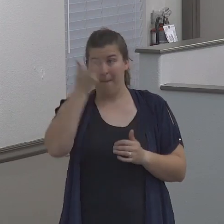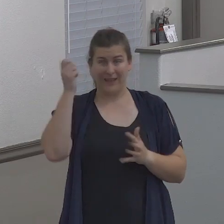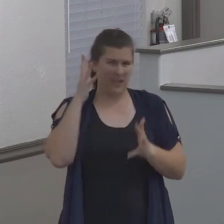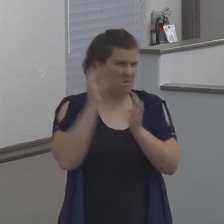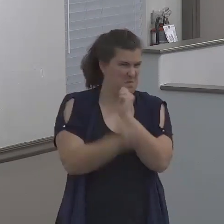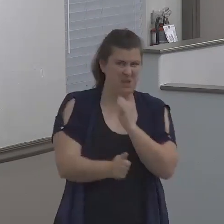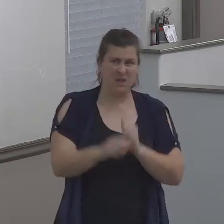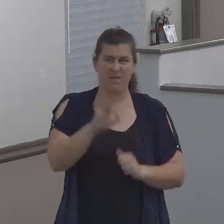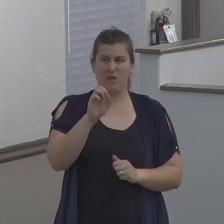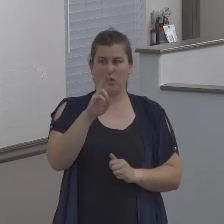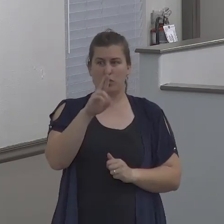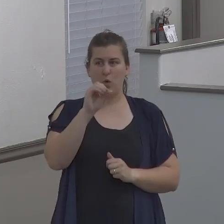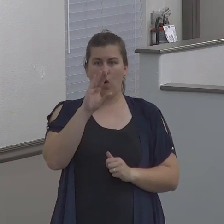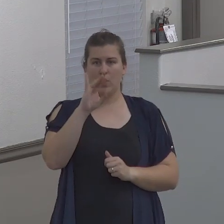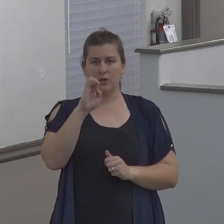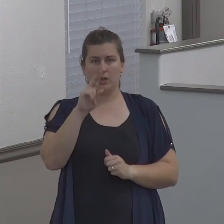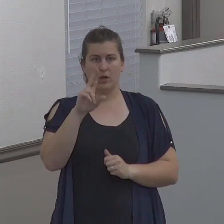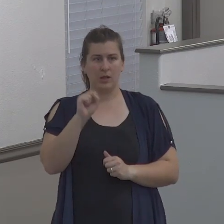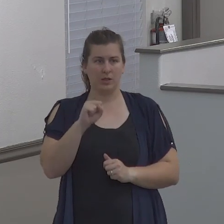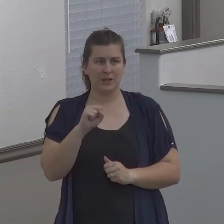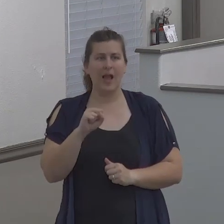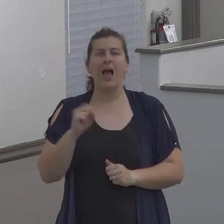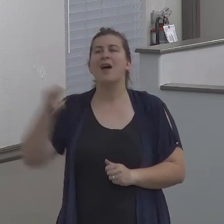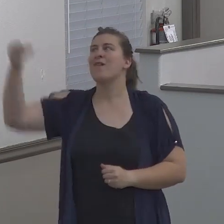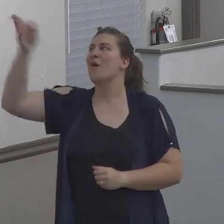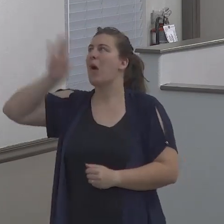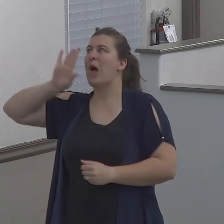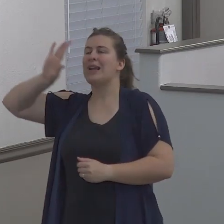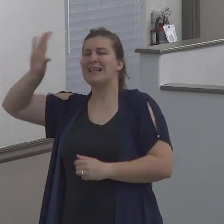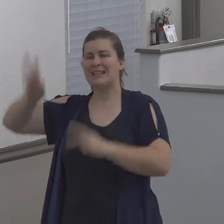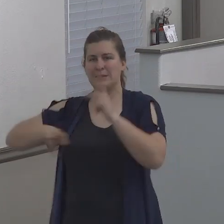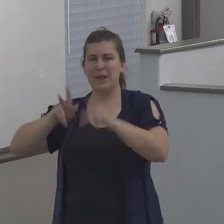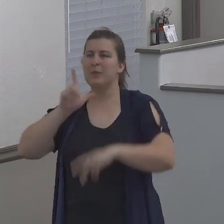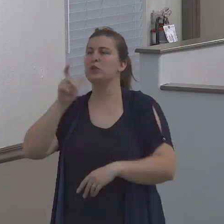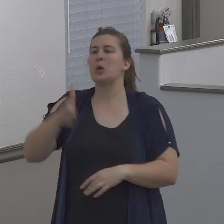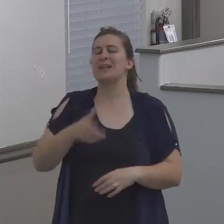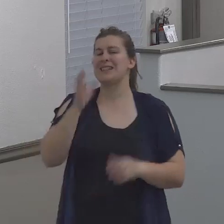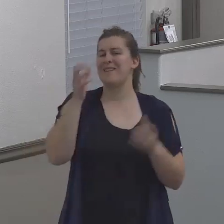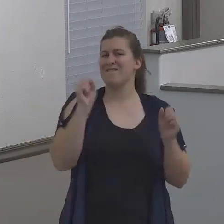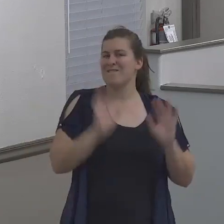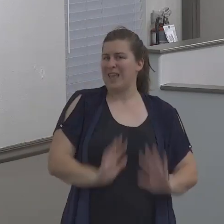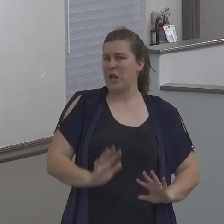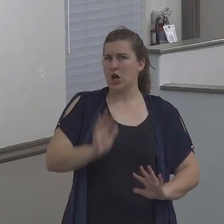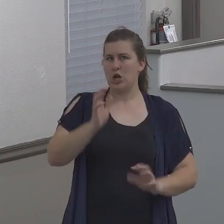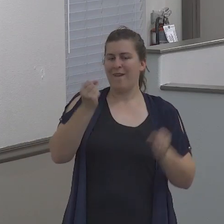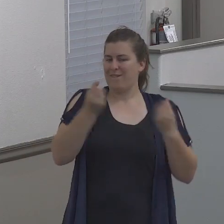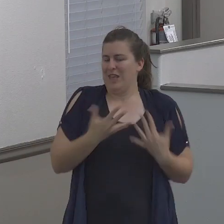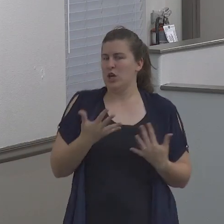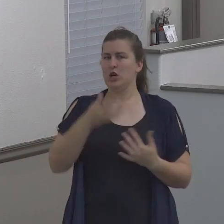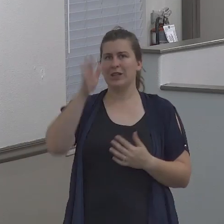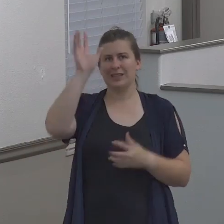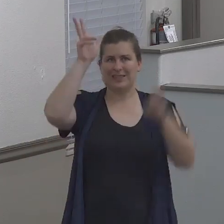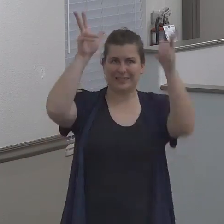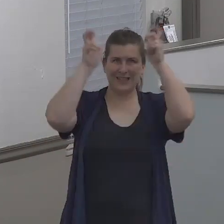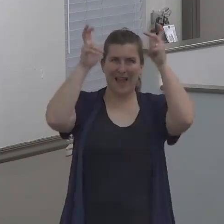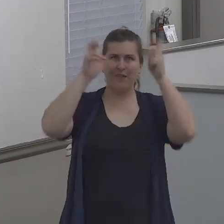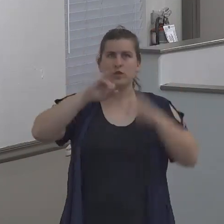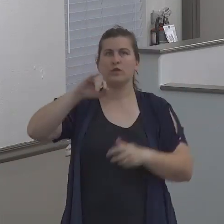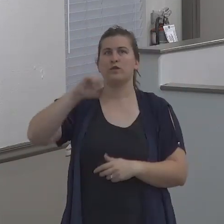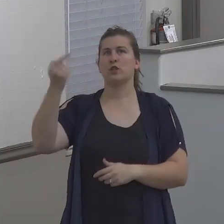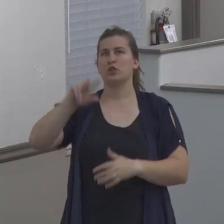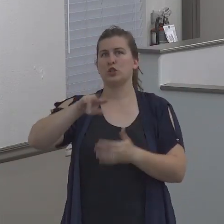And that's the way it is. They're ferocious. God's children don't need to fear the devil,